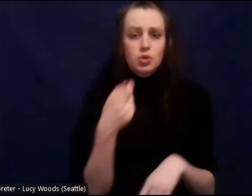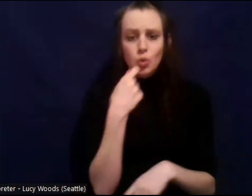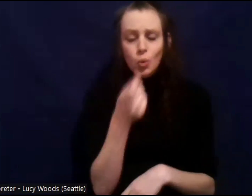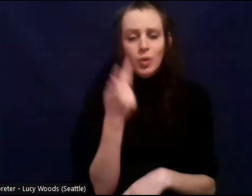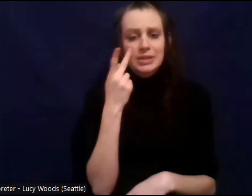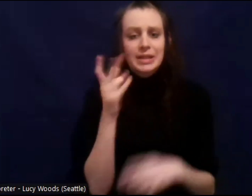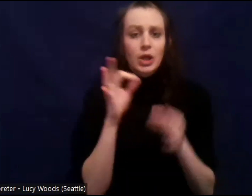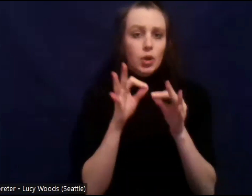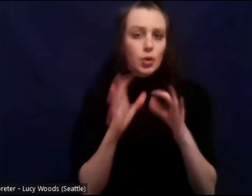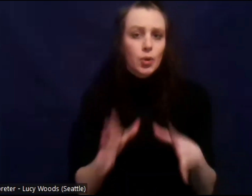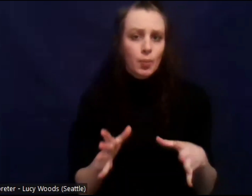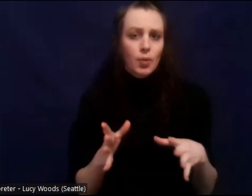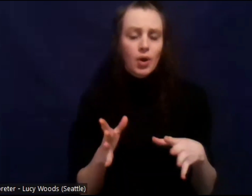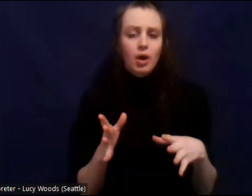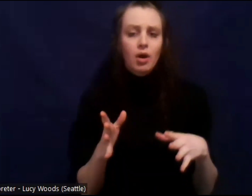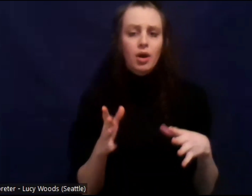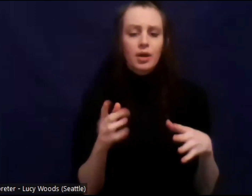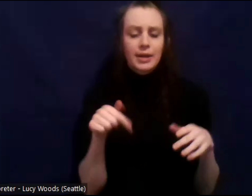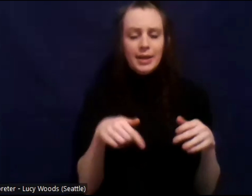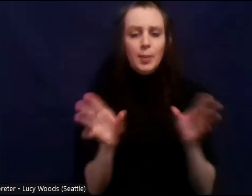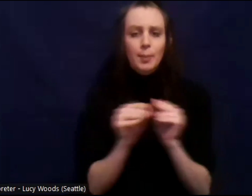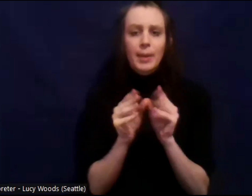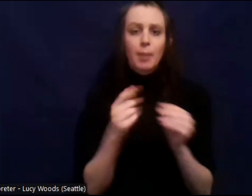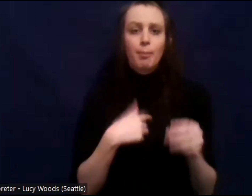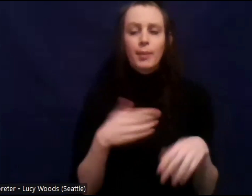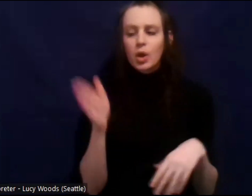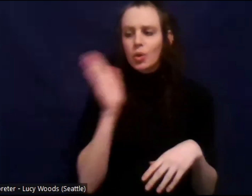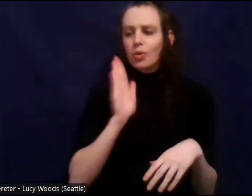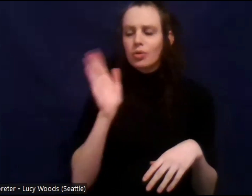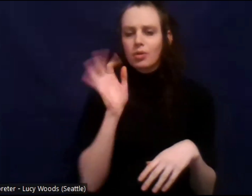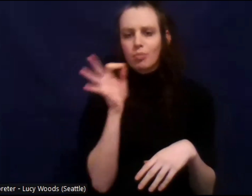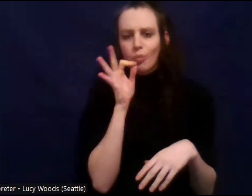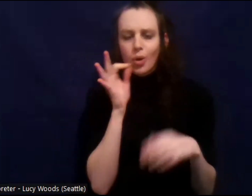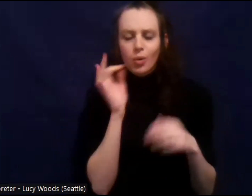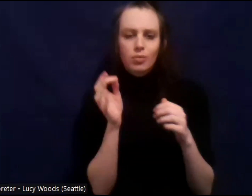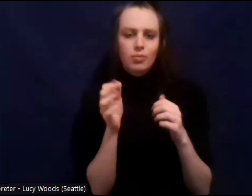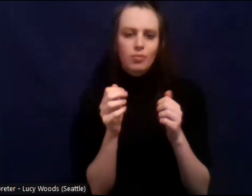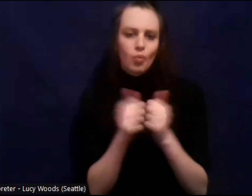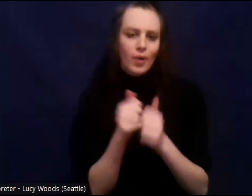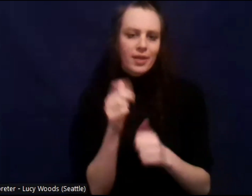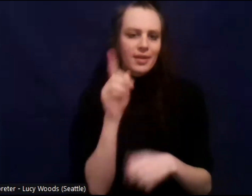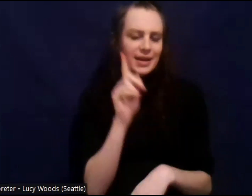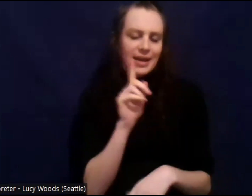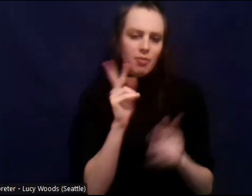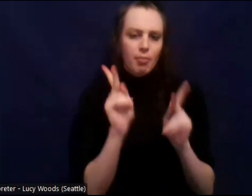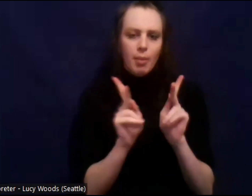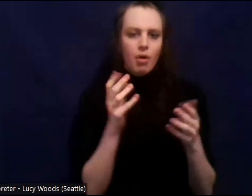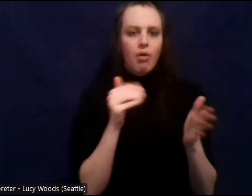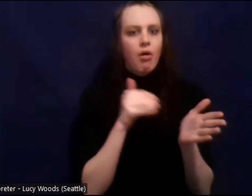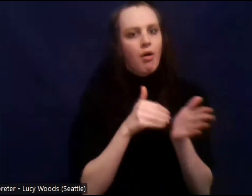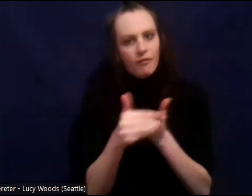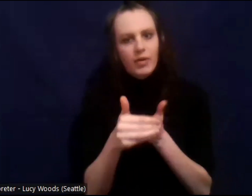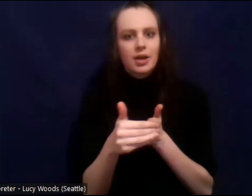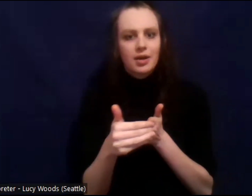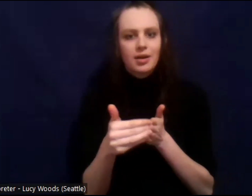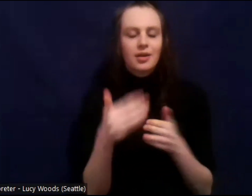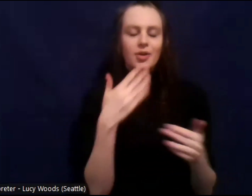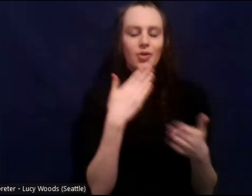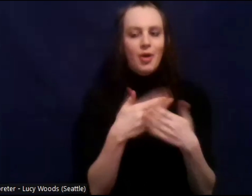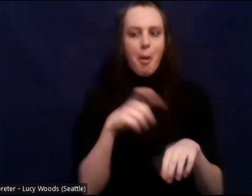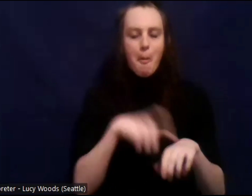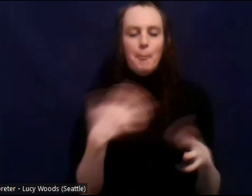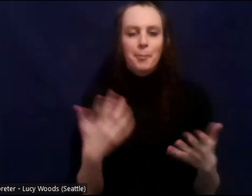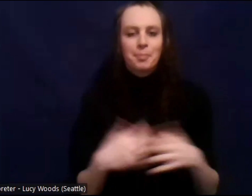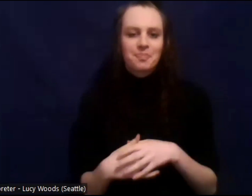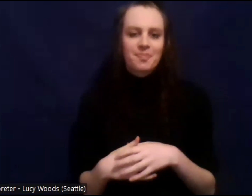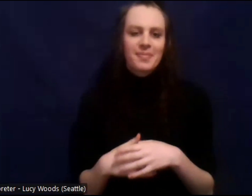get high with deaf people a lot, like a lot. So it was a good time. Anyway, um, our